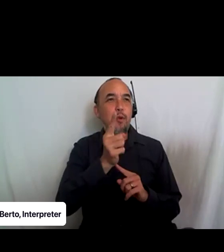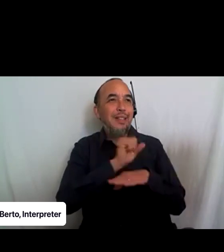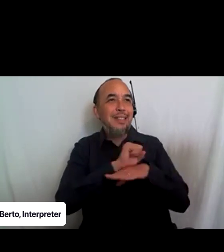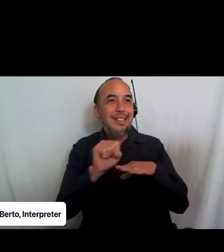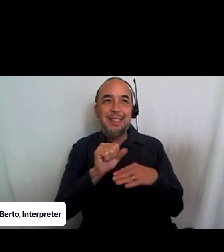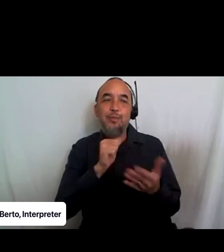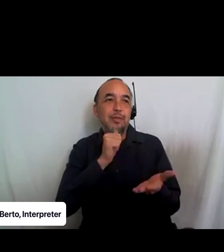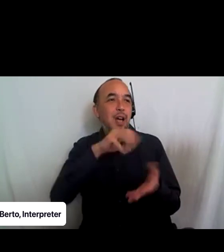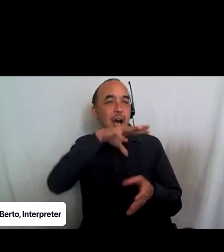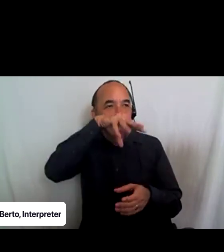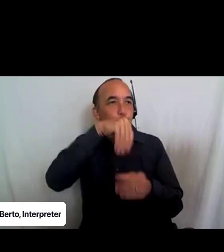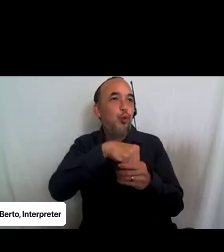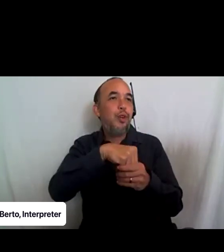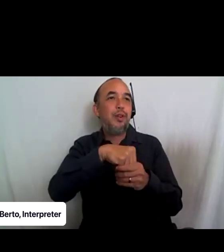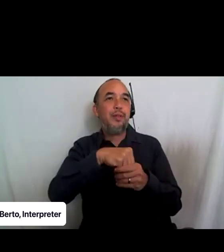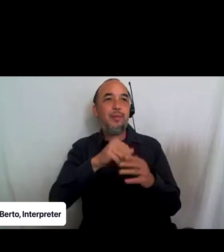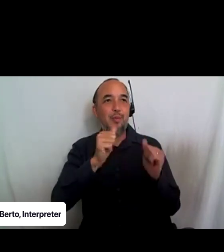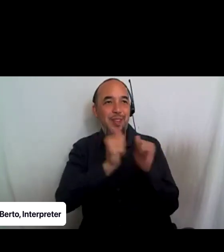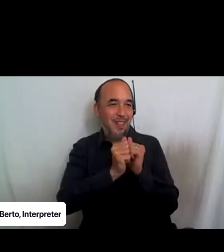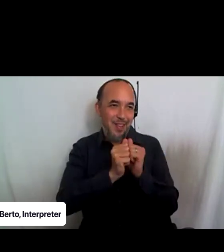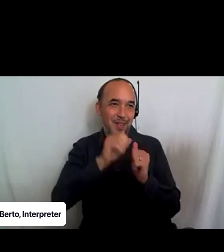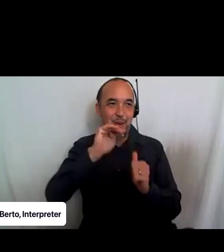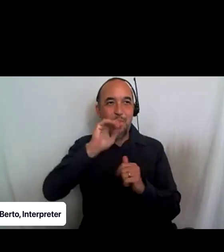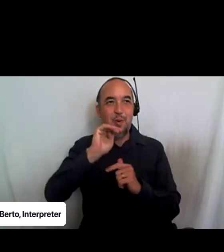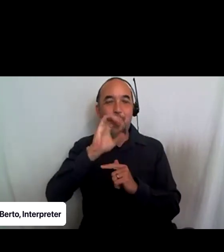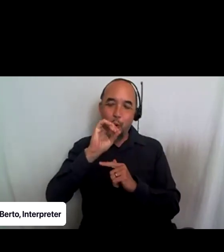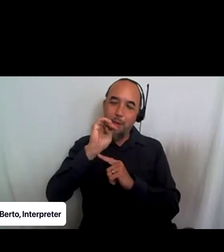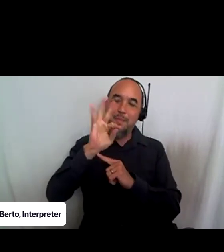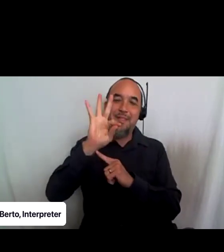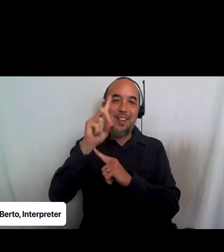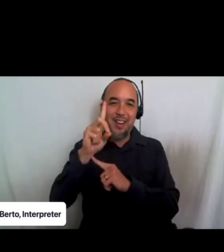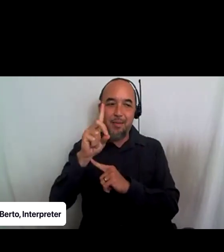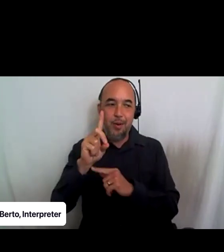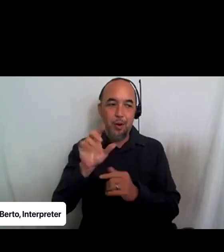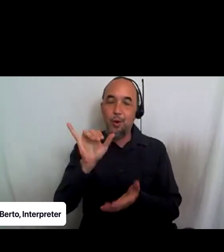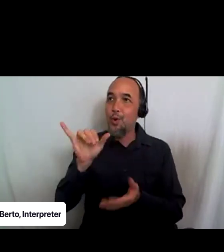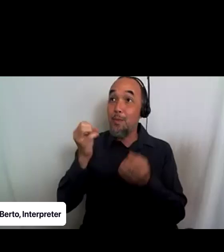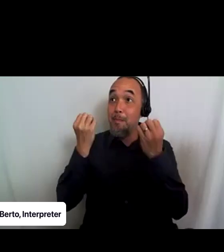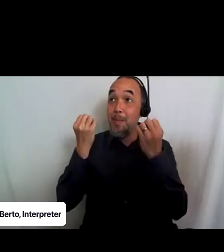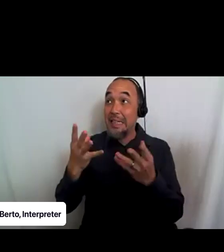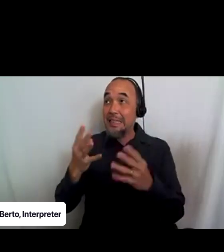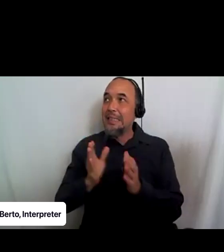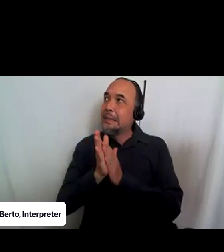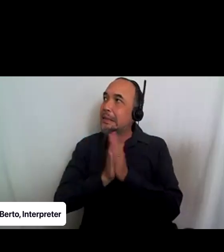Oh man, there's a bunch. Where to start? From season,